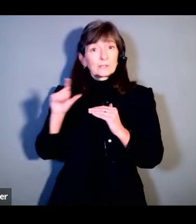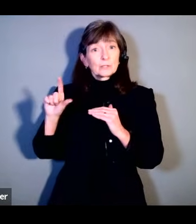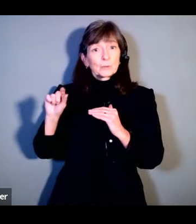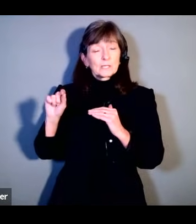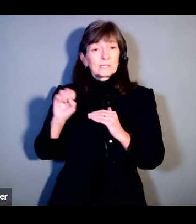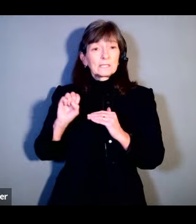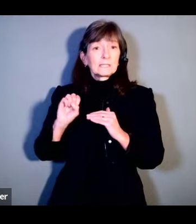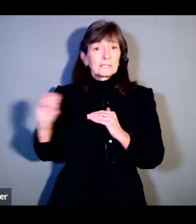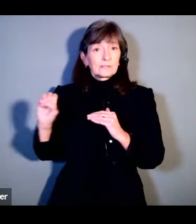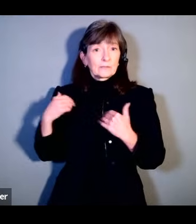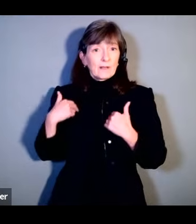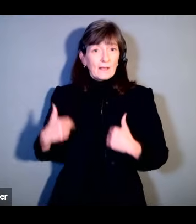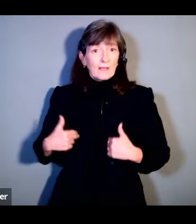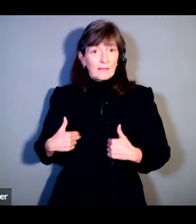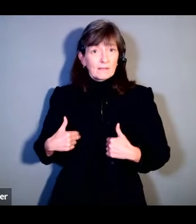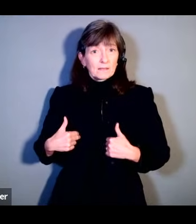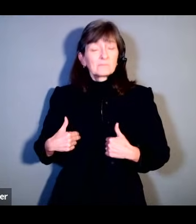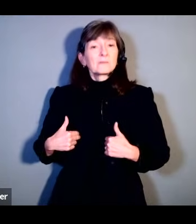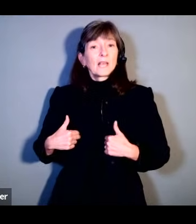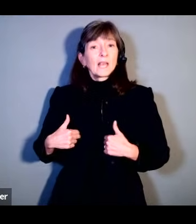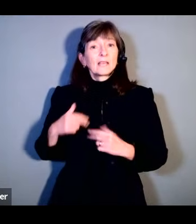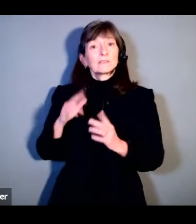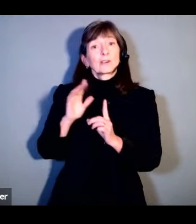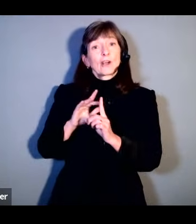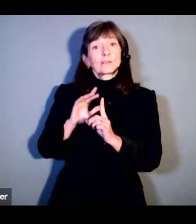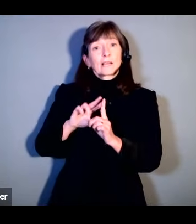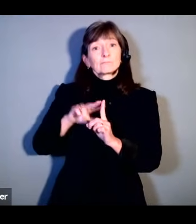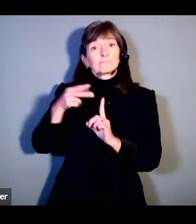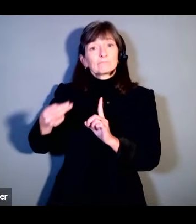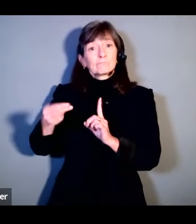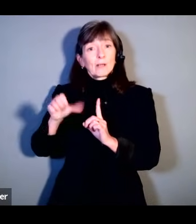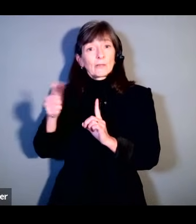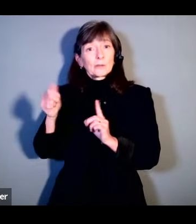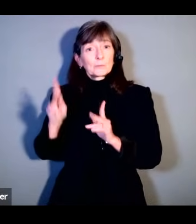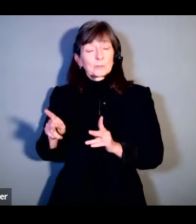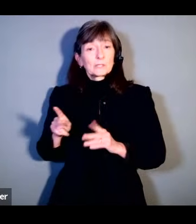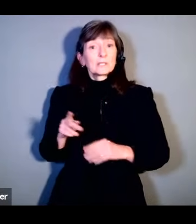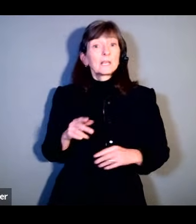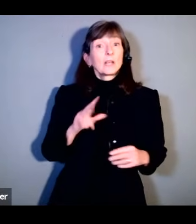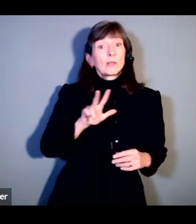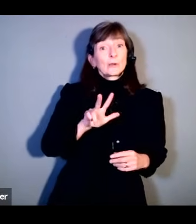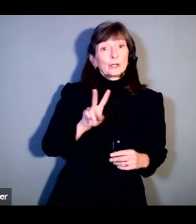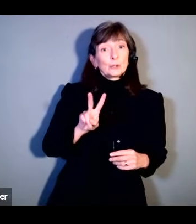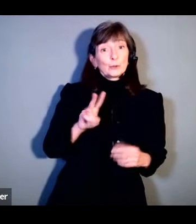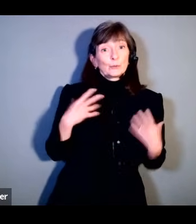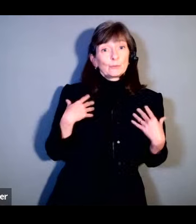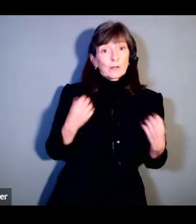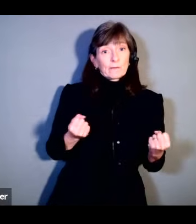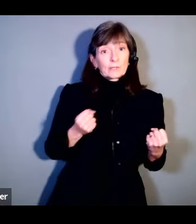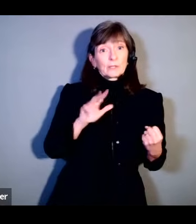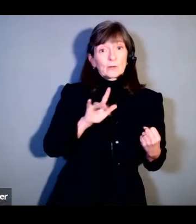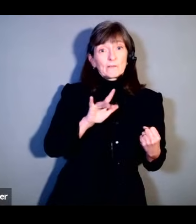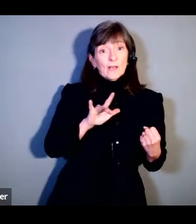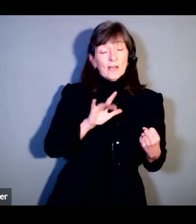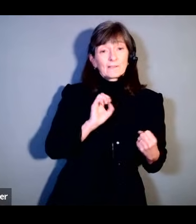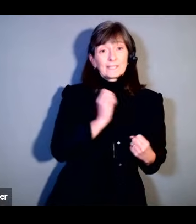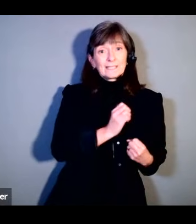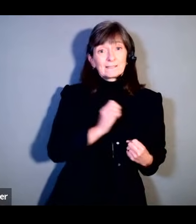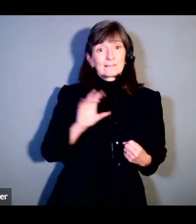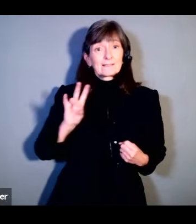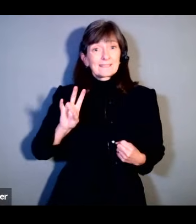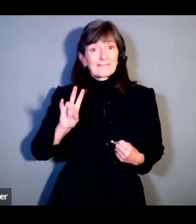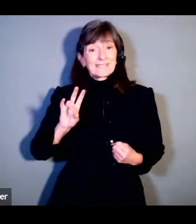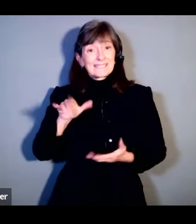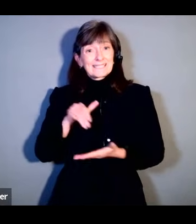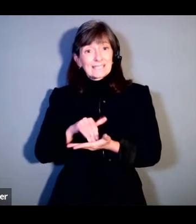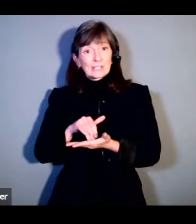region and is contact of case. There have been 32 new recoveries, 25 in Eastern Health, 7 in Central Health, and leaving